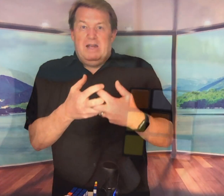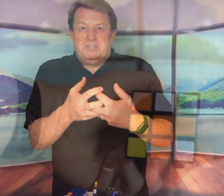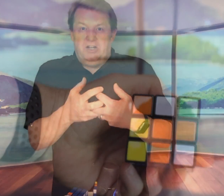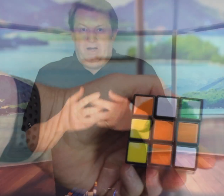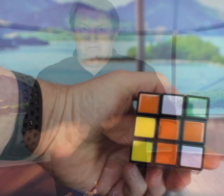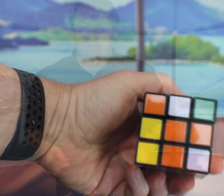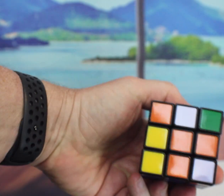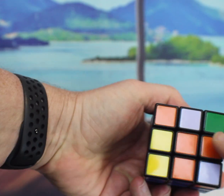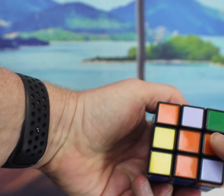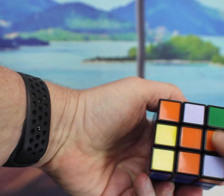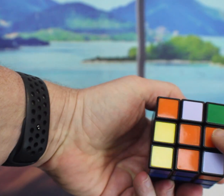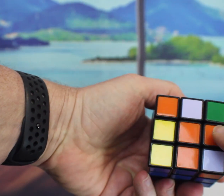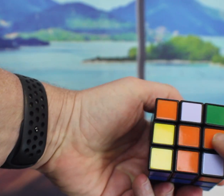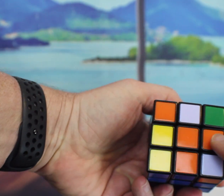it up.